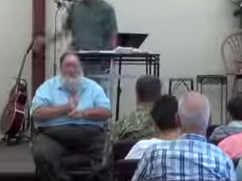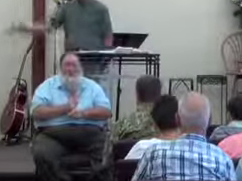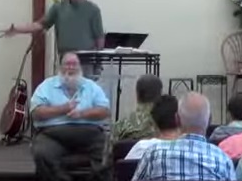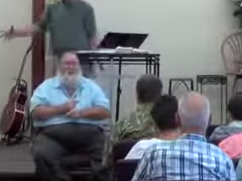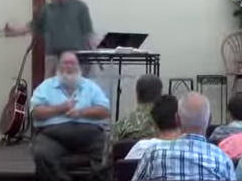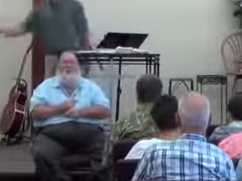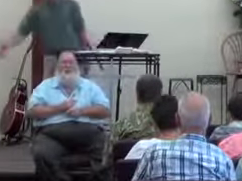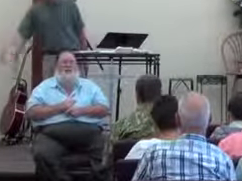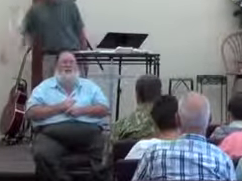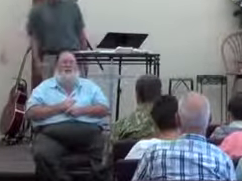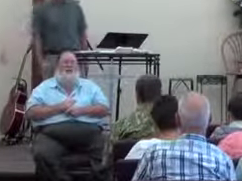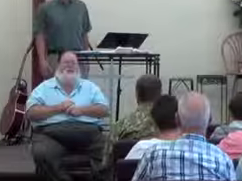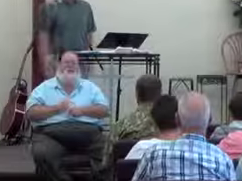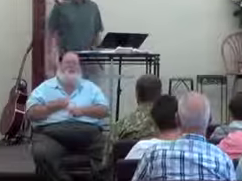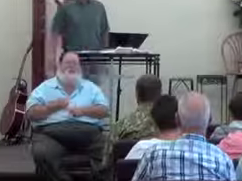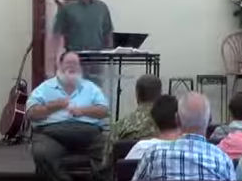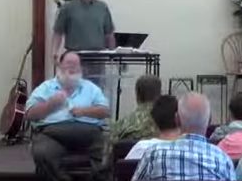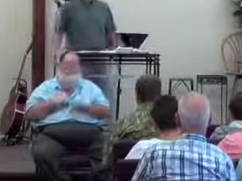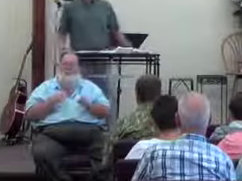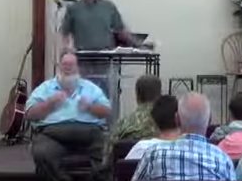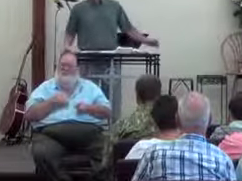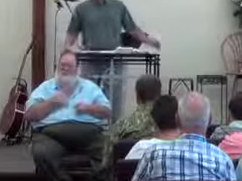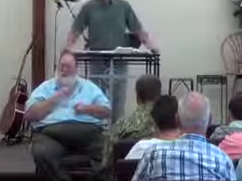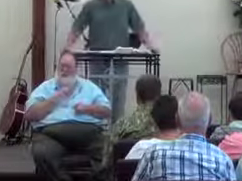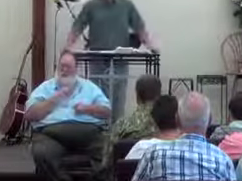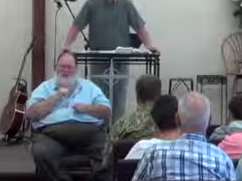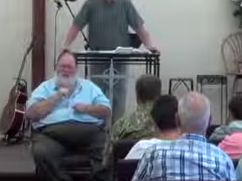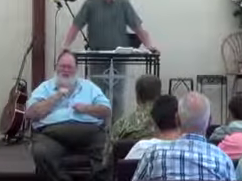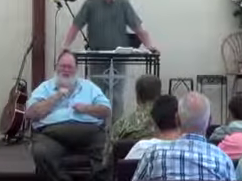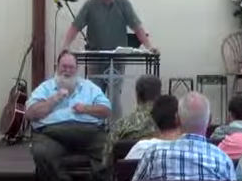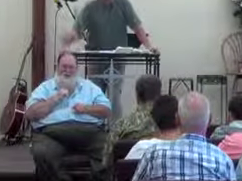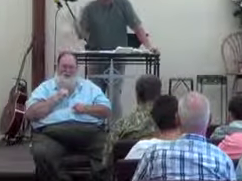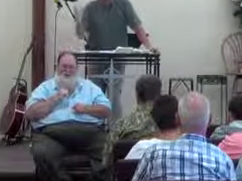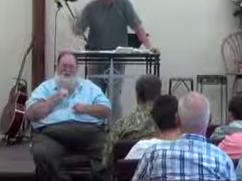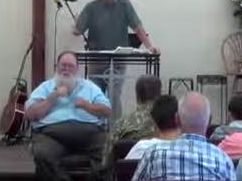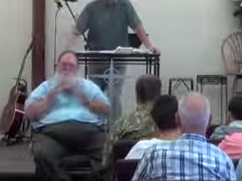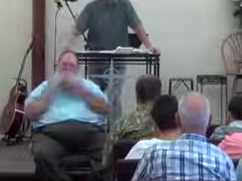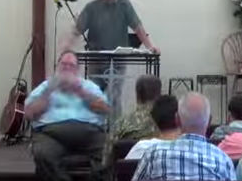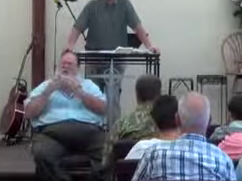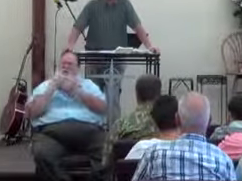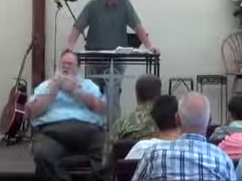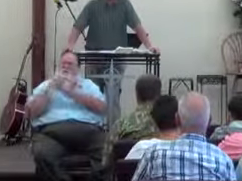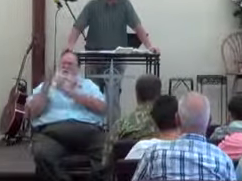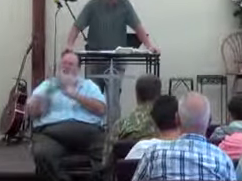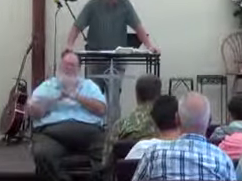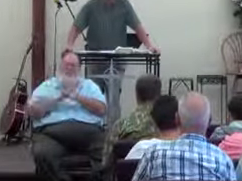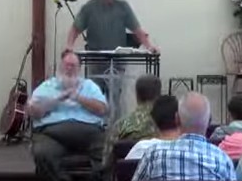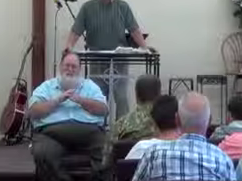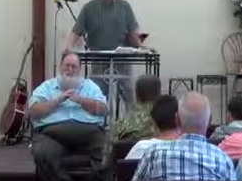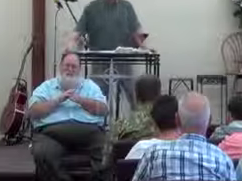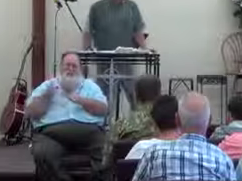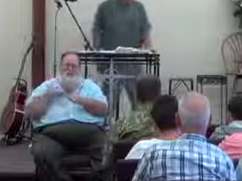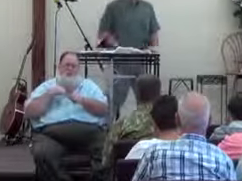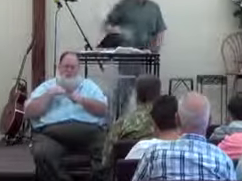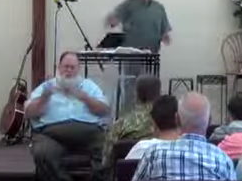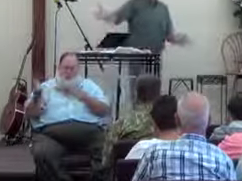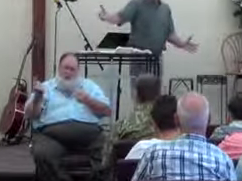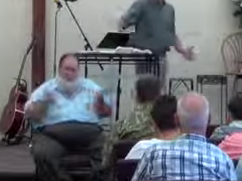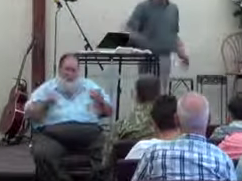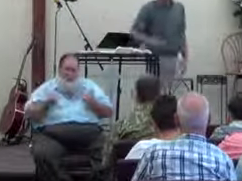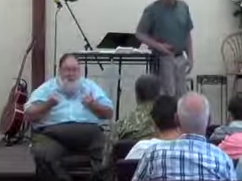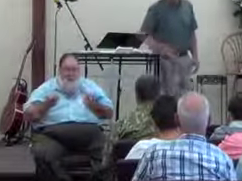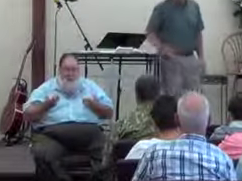not thanking him. We're not worshiping him. We come in here and we hear it. We hear the truth. We hear the example. We're